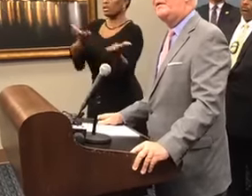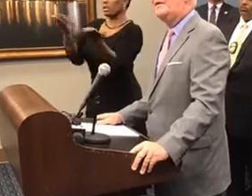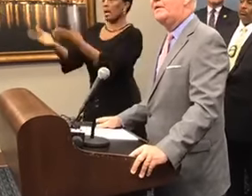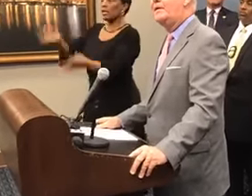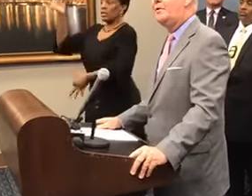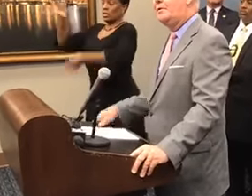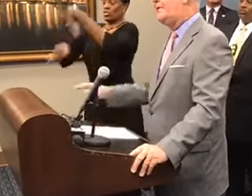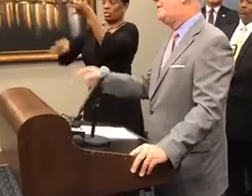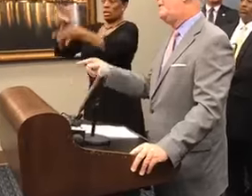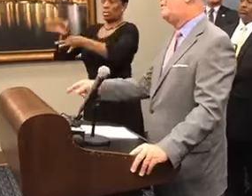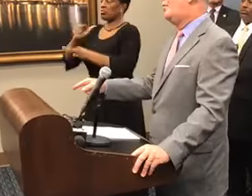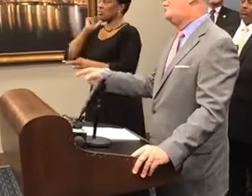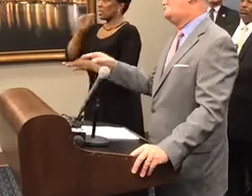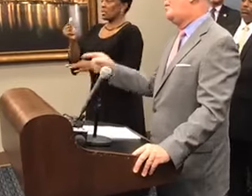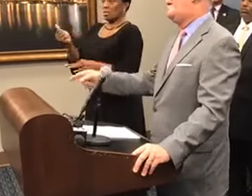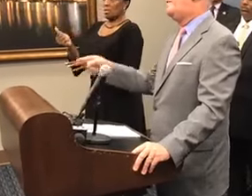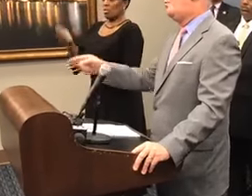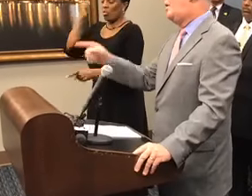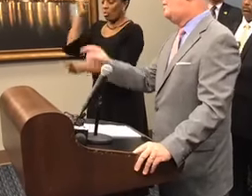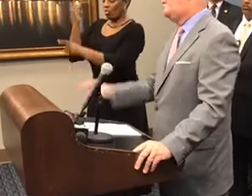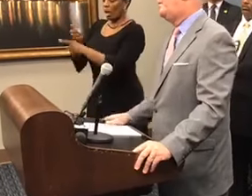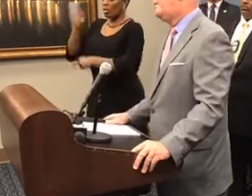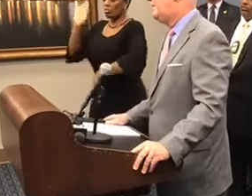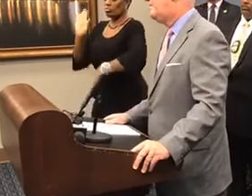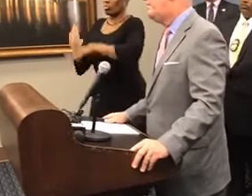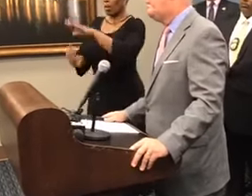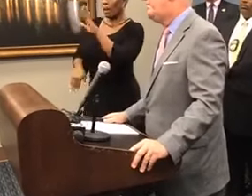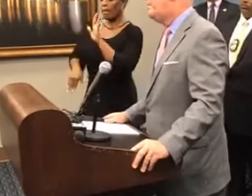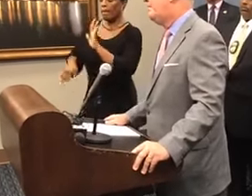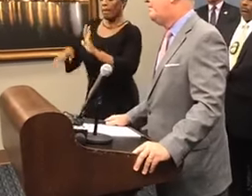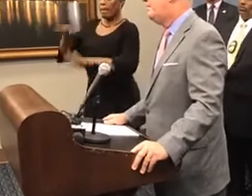justice who doesn't deserve the right to walk amongst us.